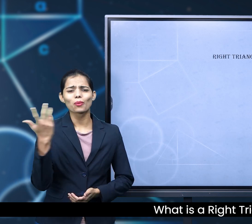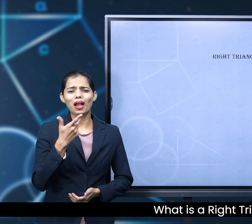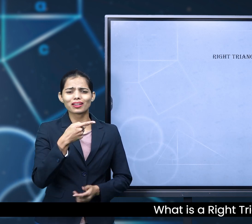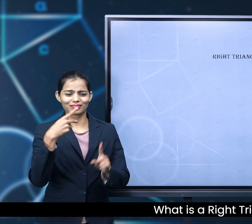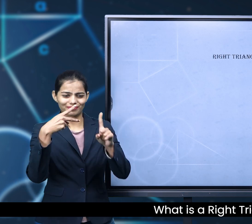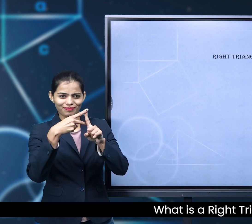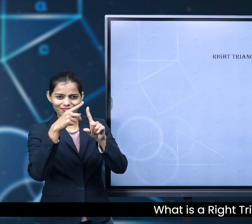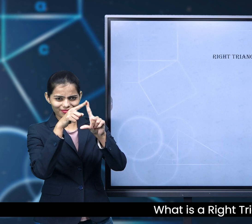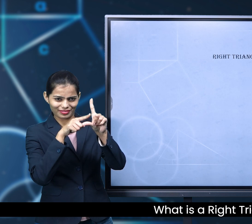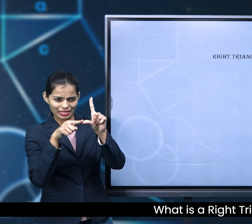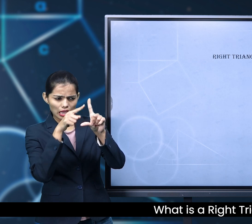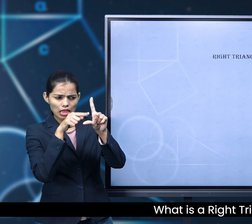What is a right triangle?